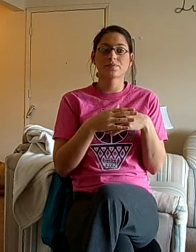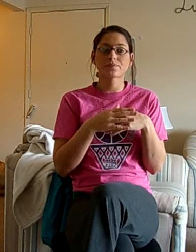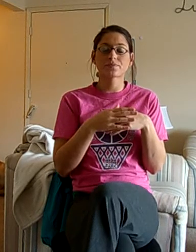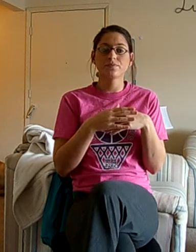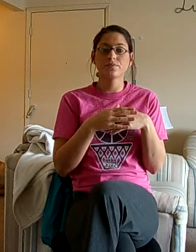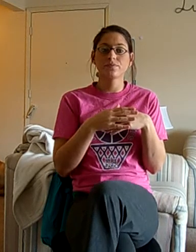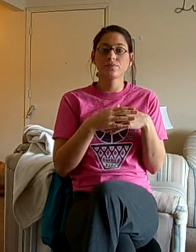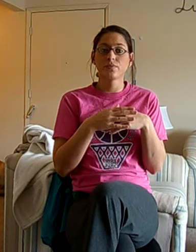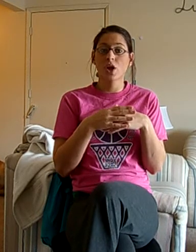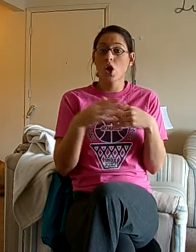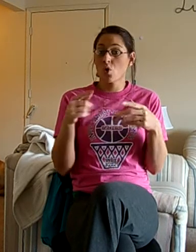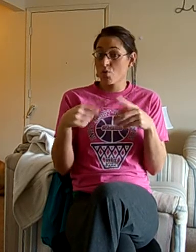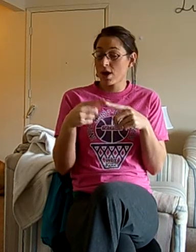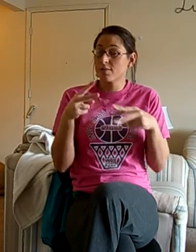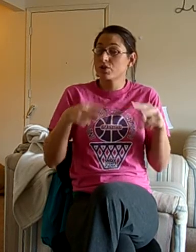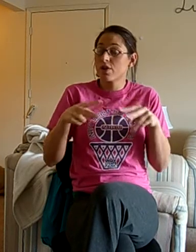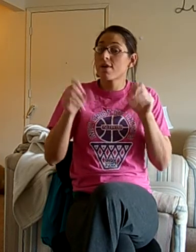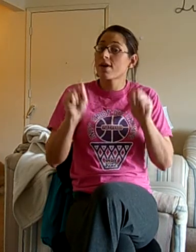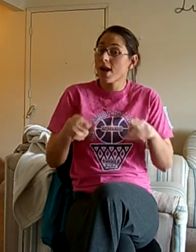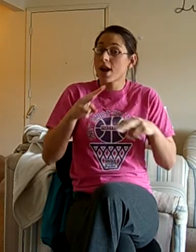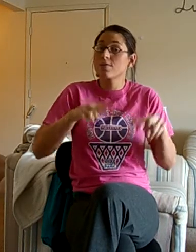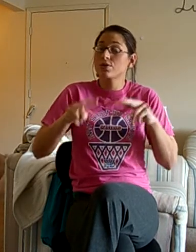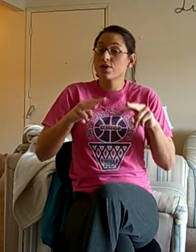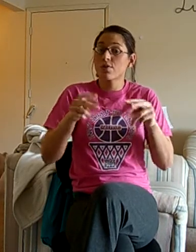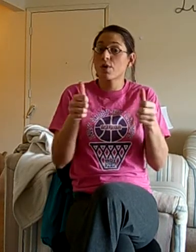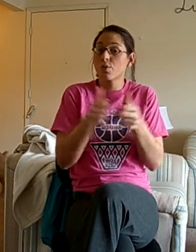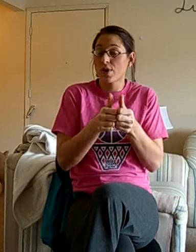When we observe it, we can observe it with our